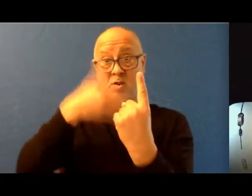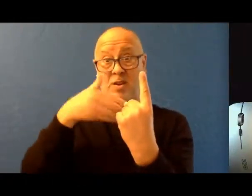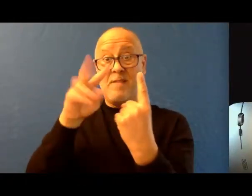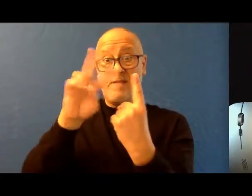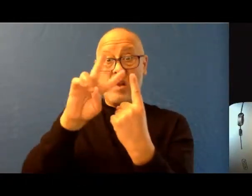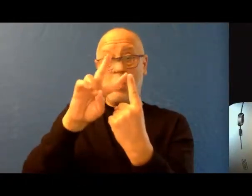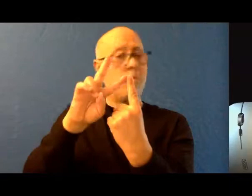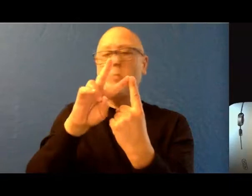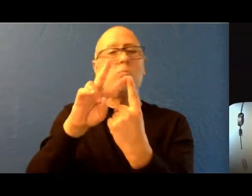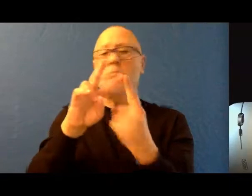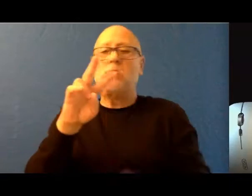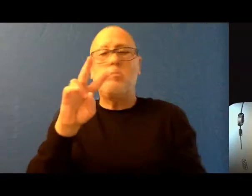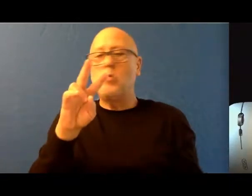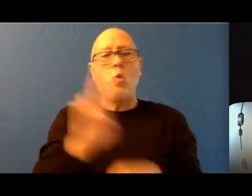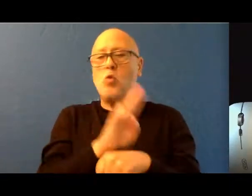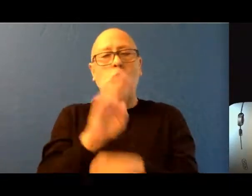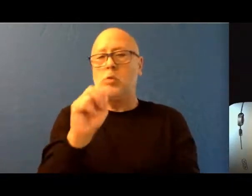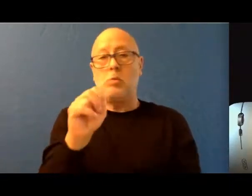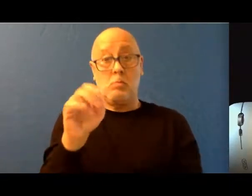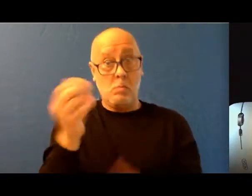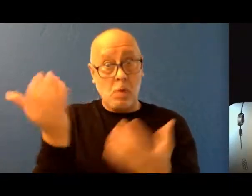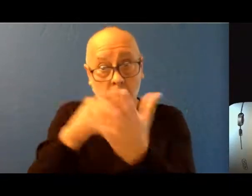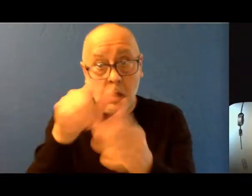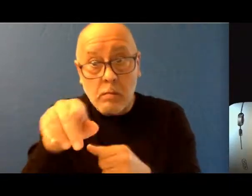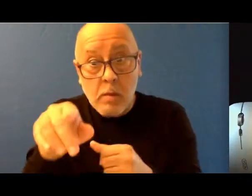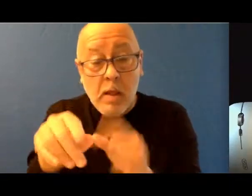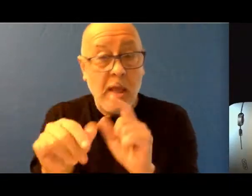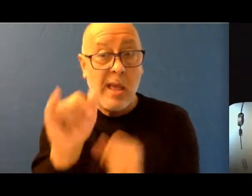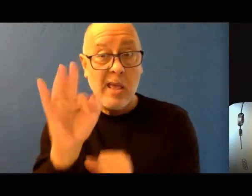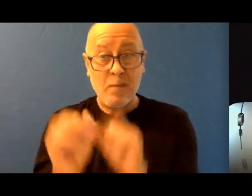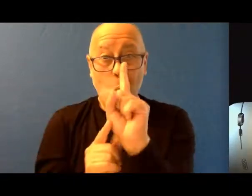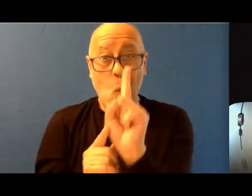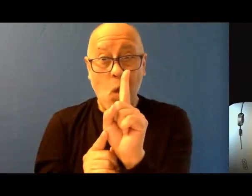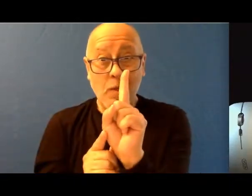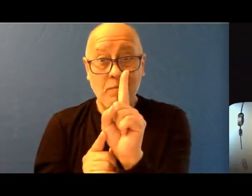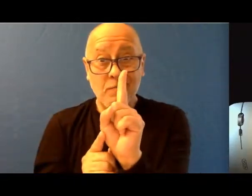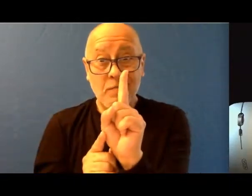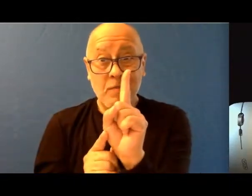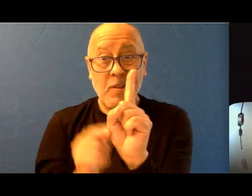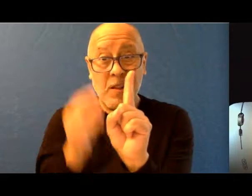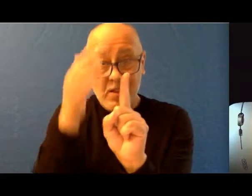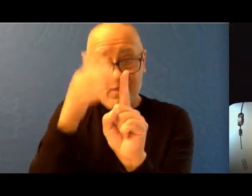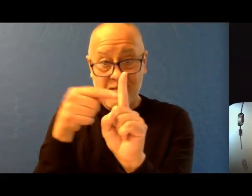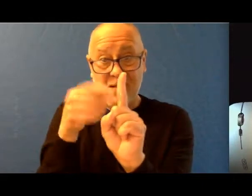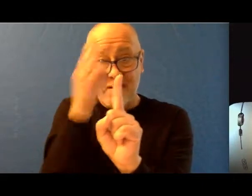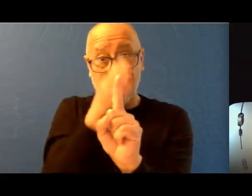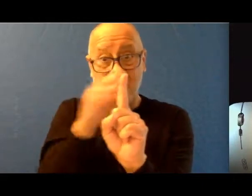it. So let me make sure I say that again. If there is a 1 in front of the